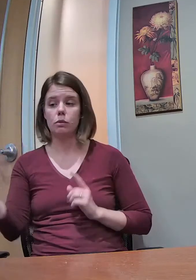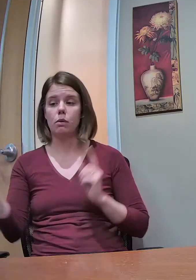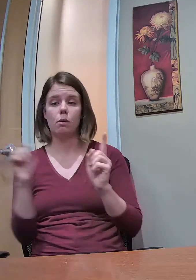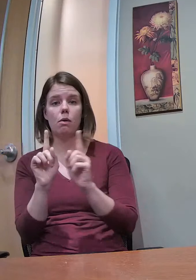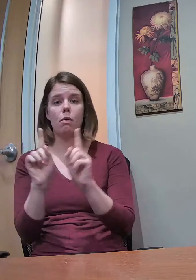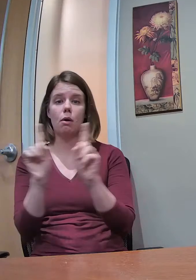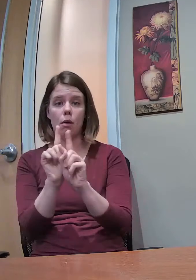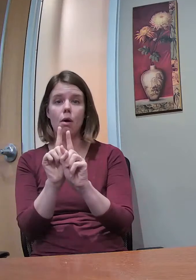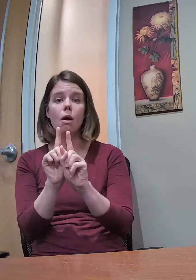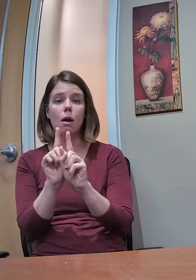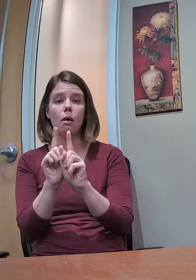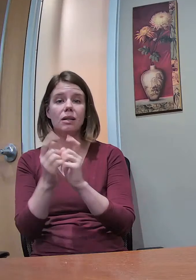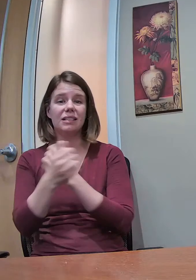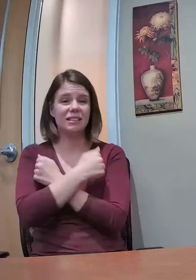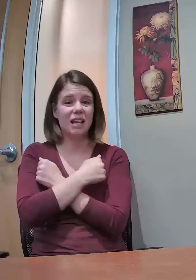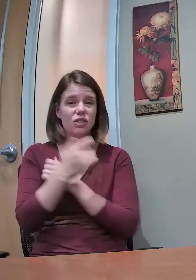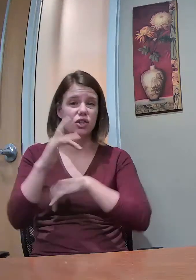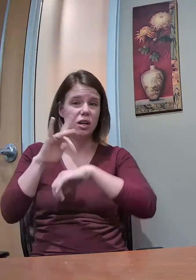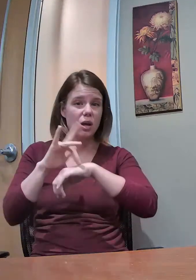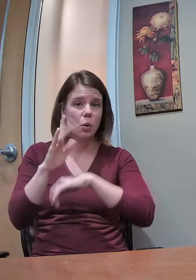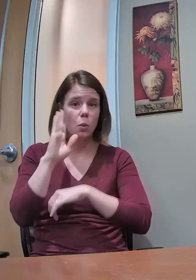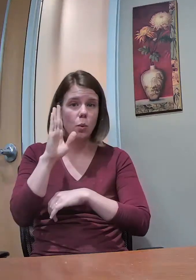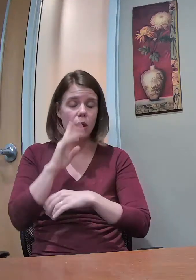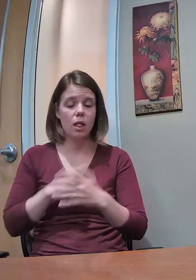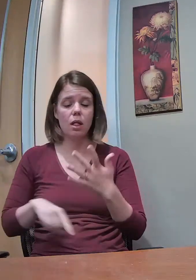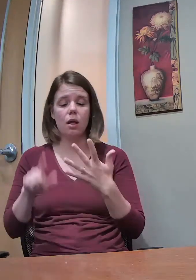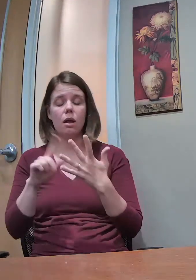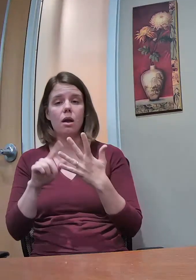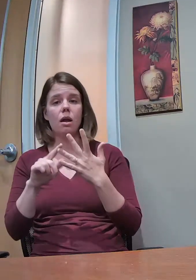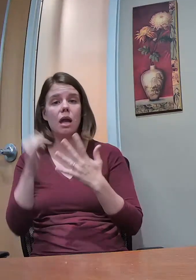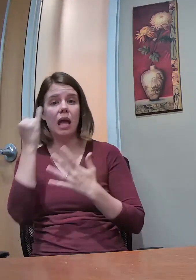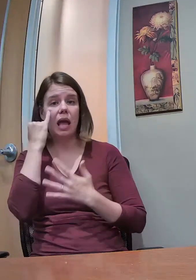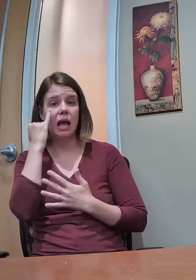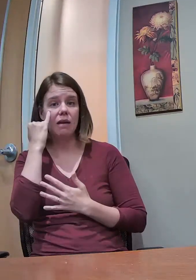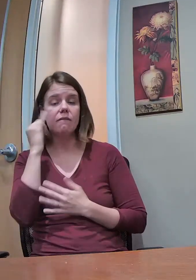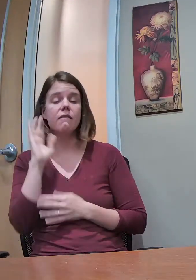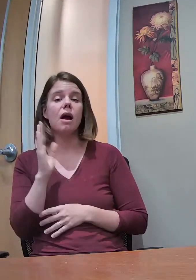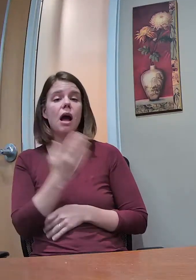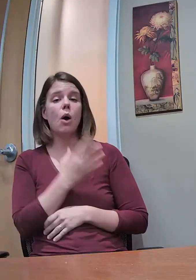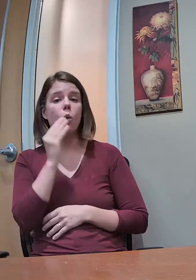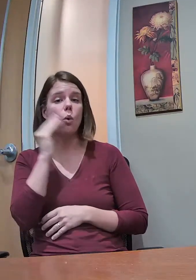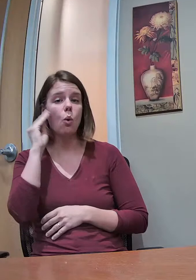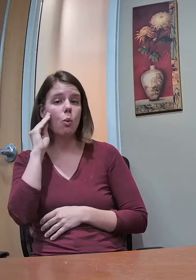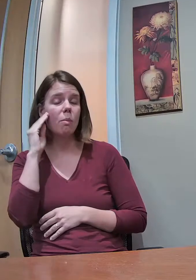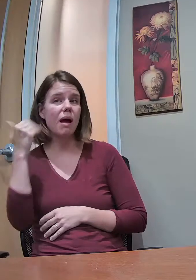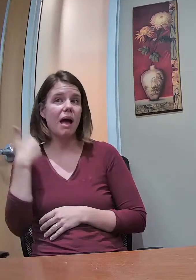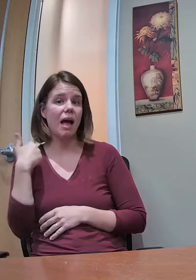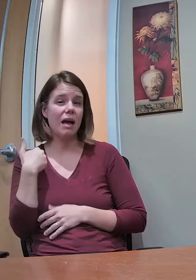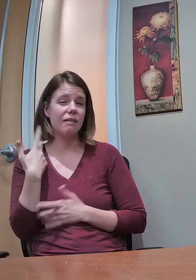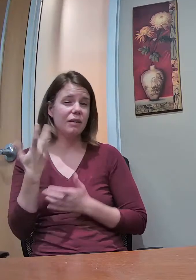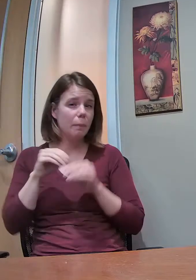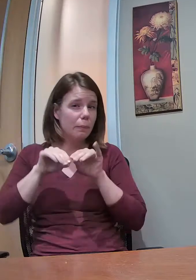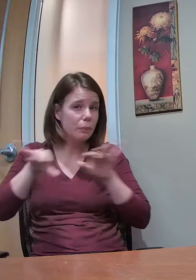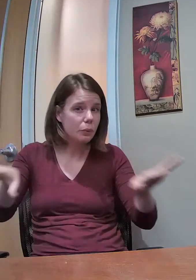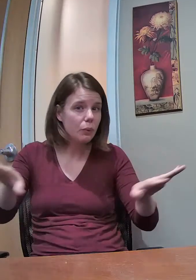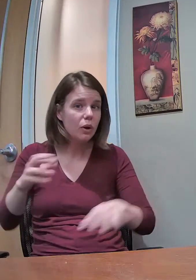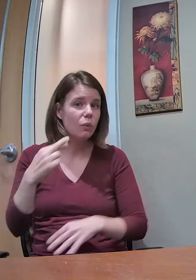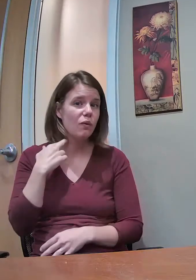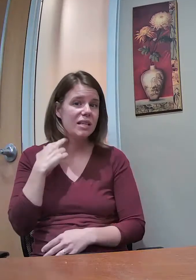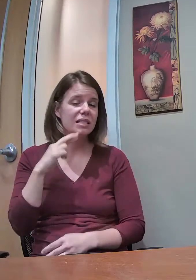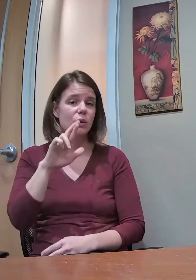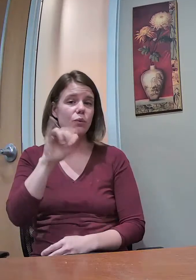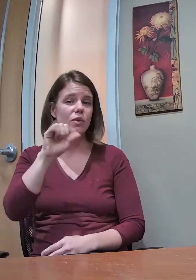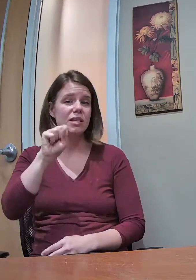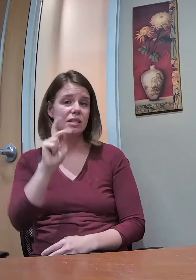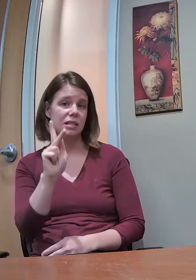risk of infection transmission in the home. Example would be, we would be in outbreak status and location